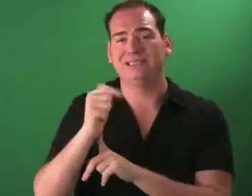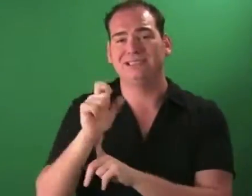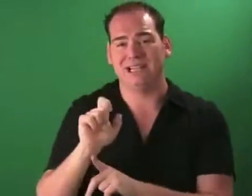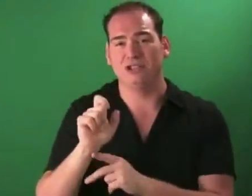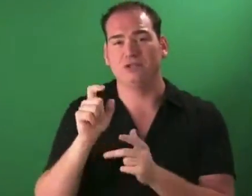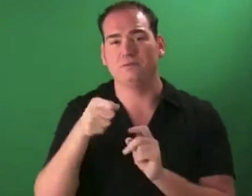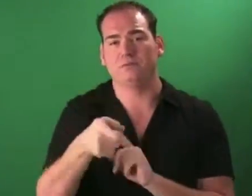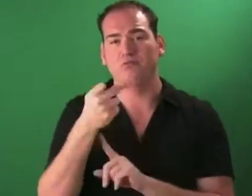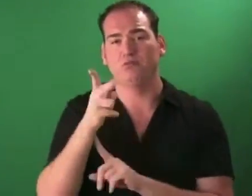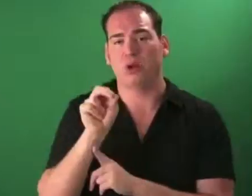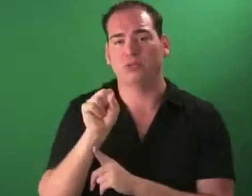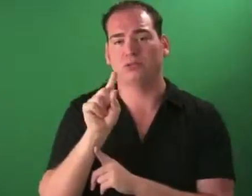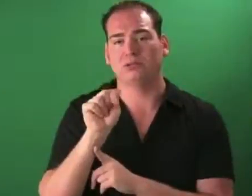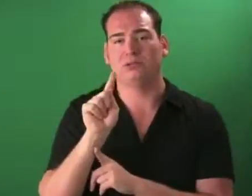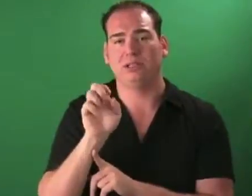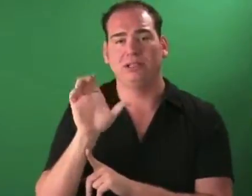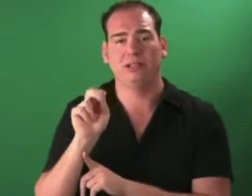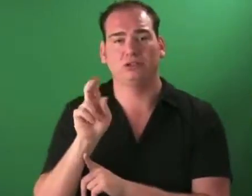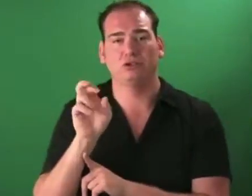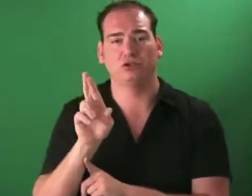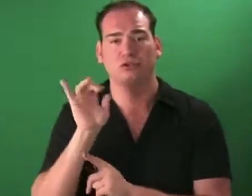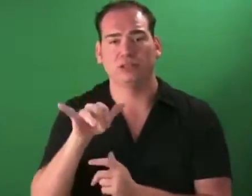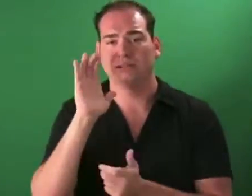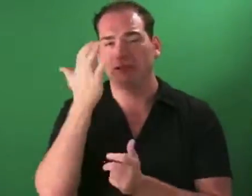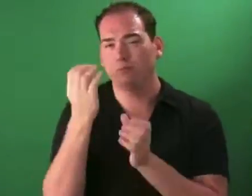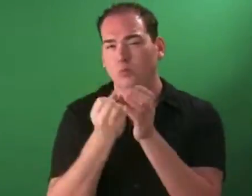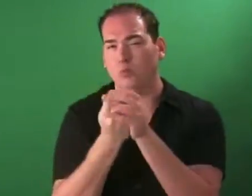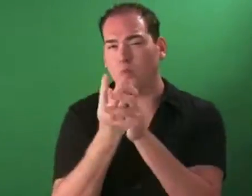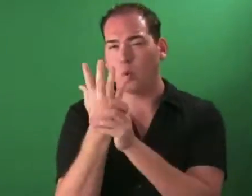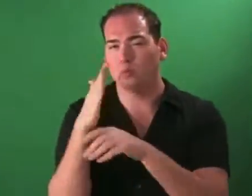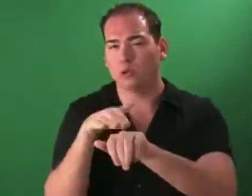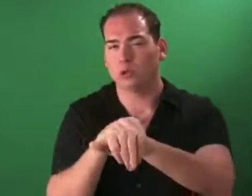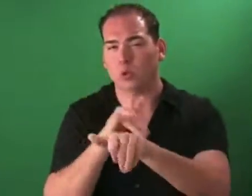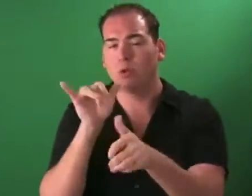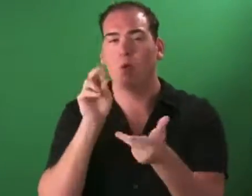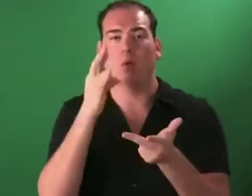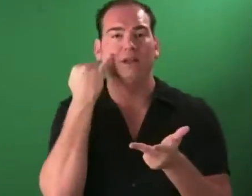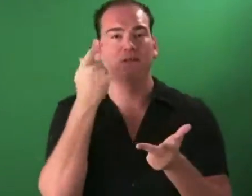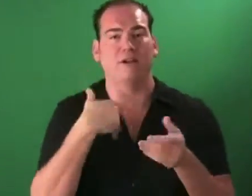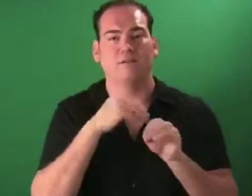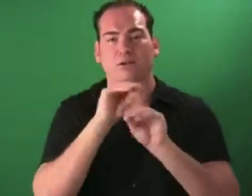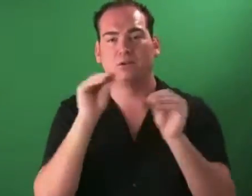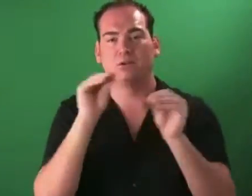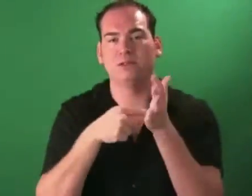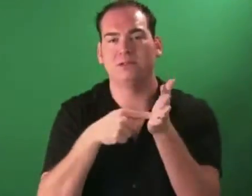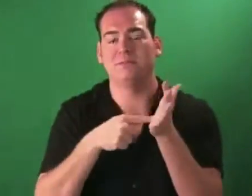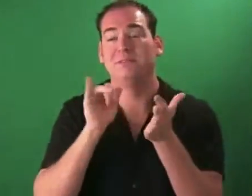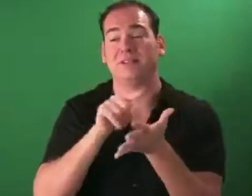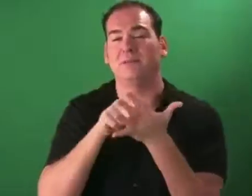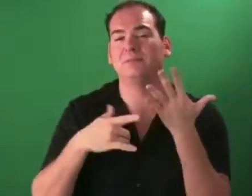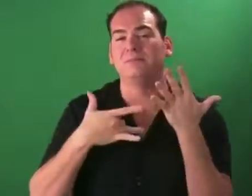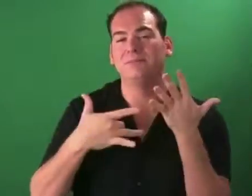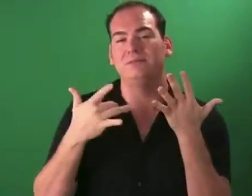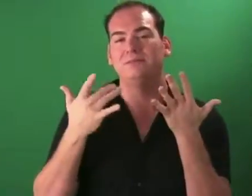If you have other serious health problems, or you're over the age of 60, or you have a family history of prostate